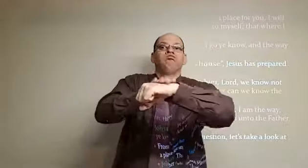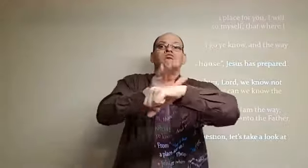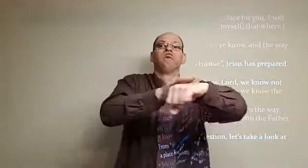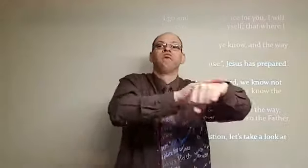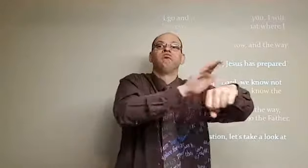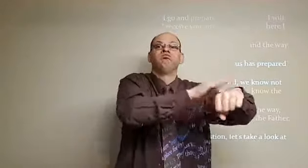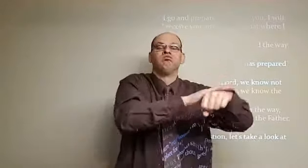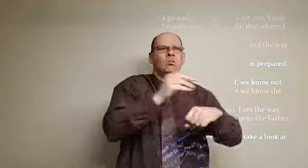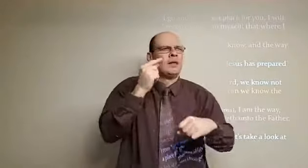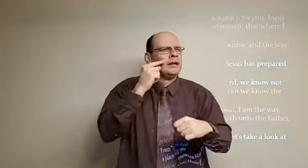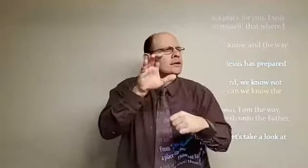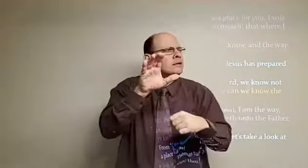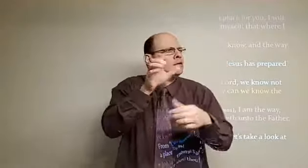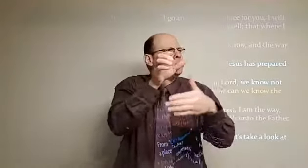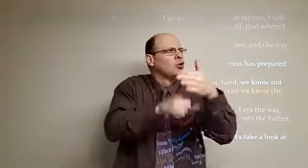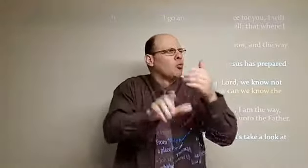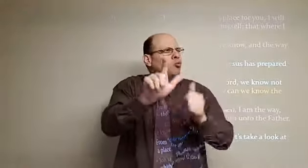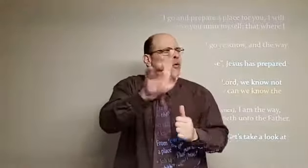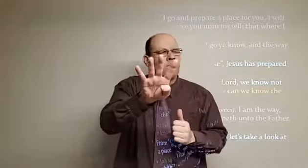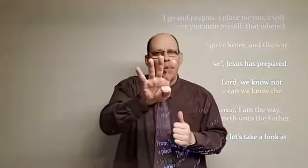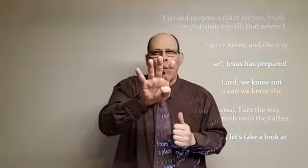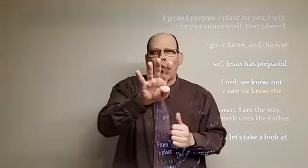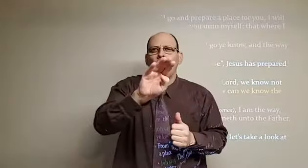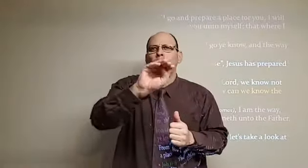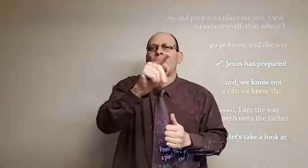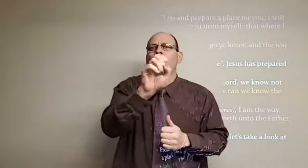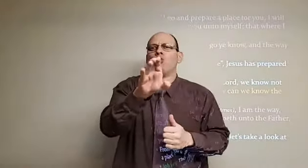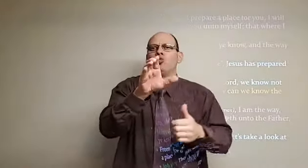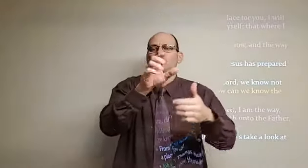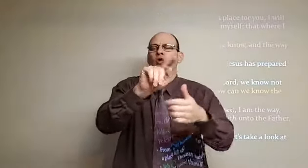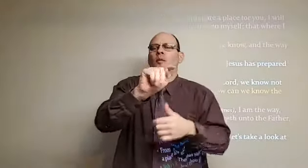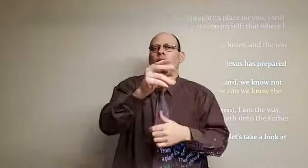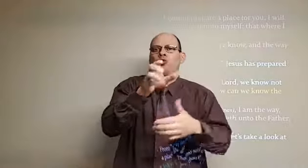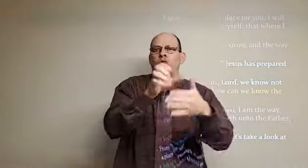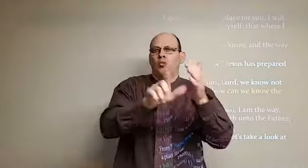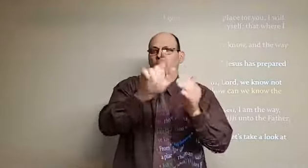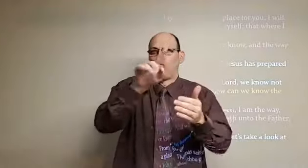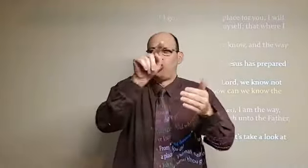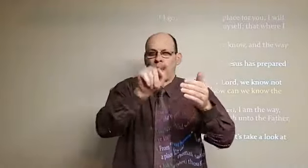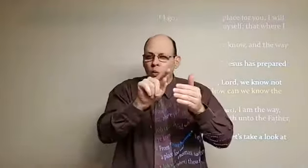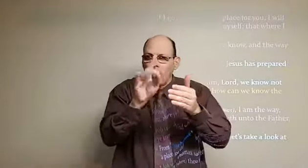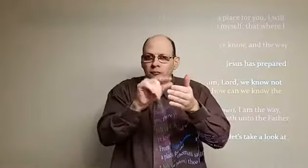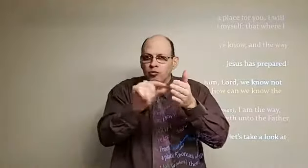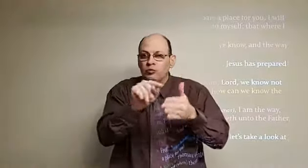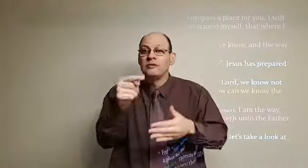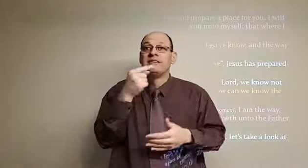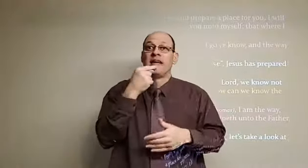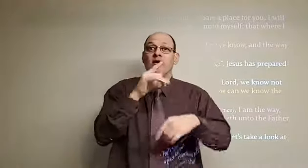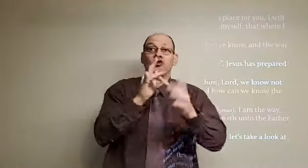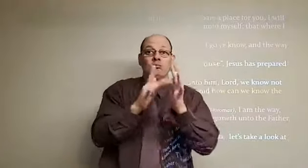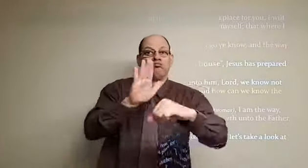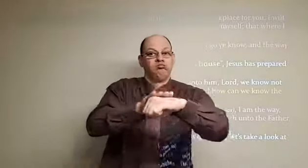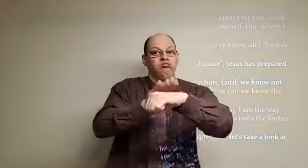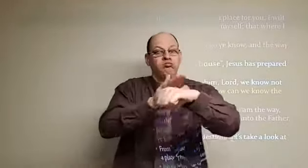Jesus gave warning I think it's in Matthew chapter 24 I believe it says